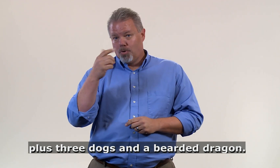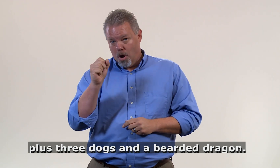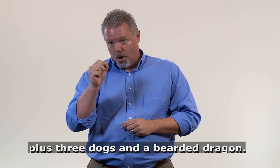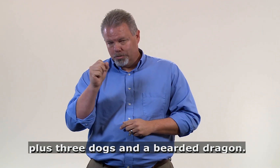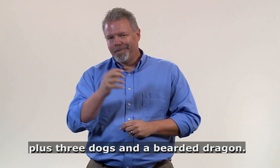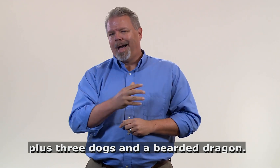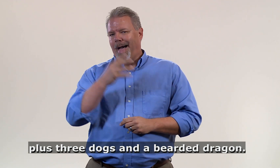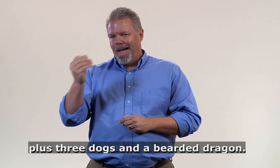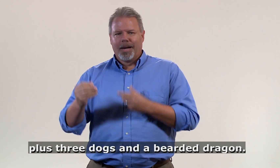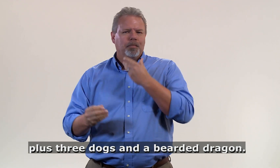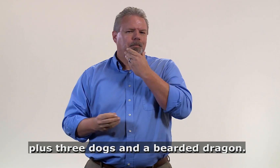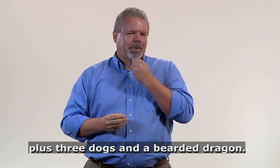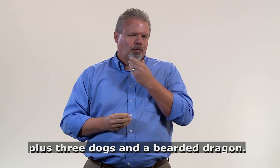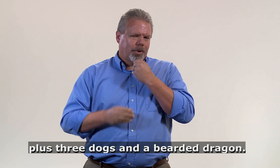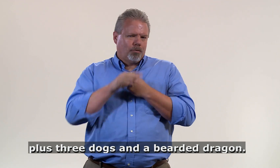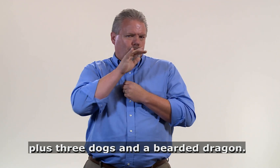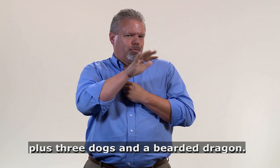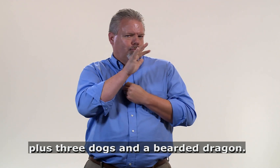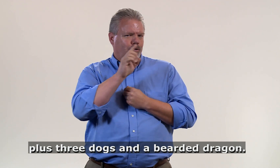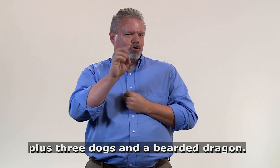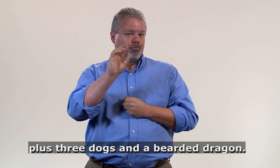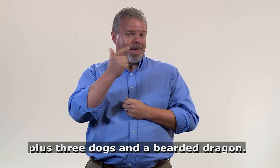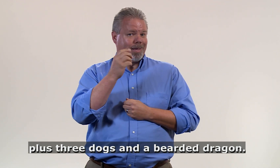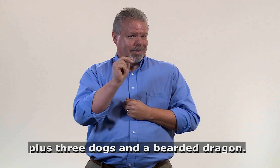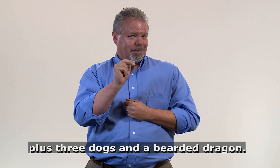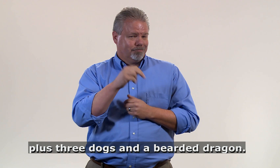plus 3 dogs and a bearded dragon.